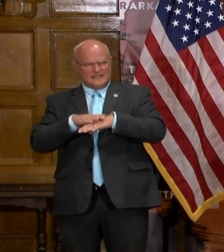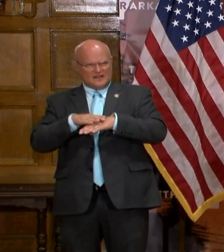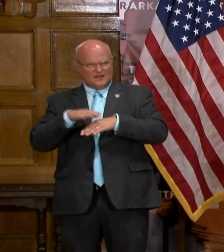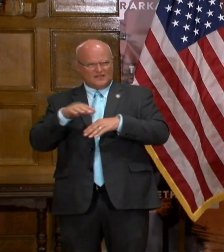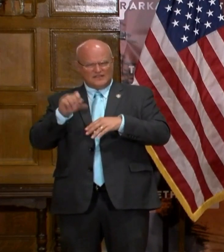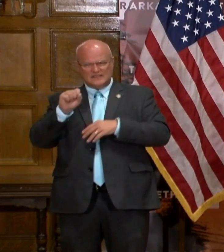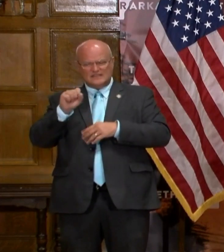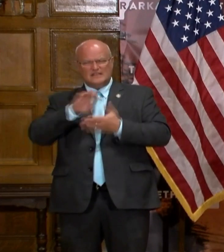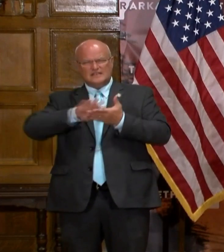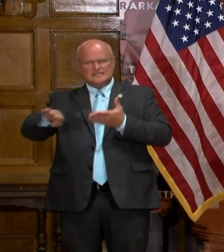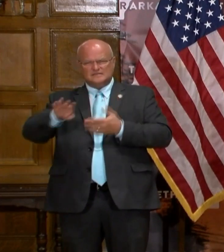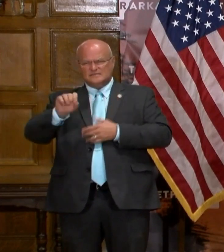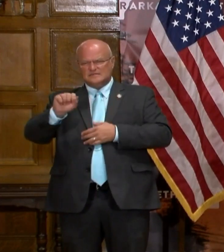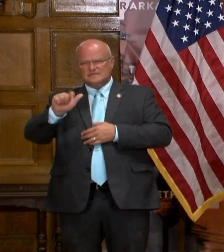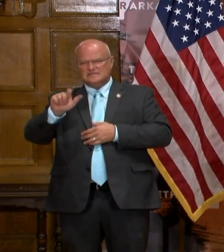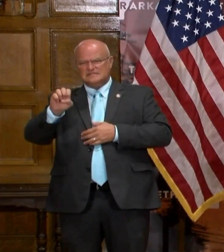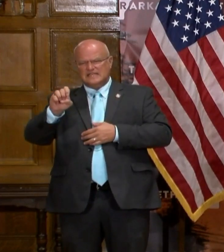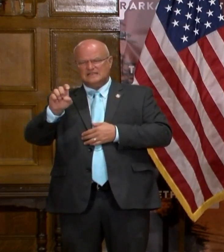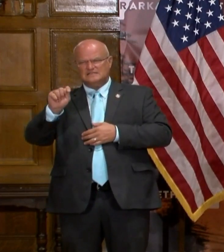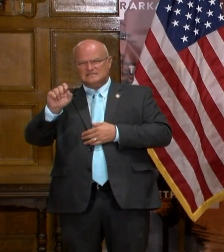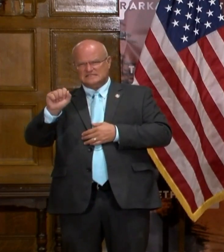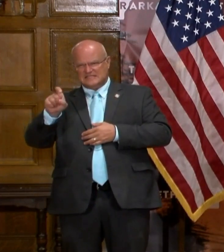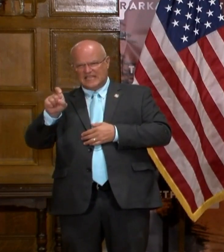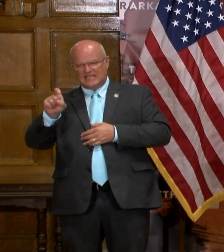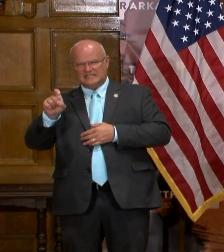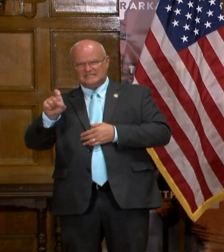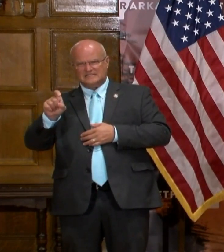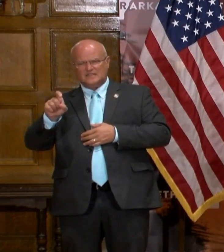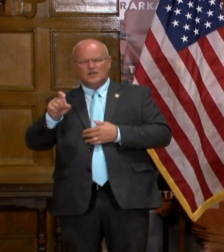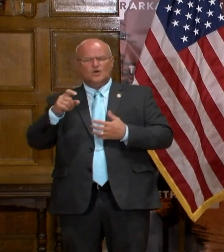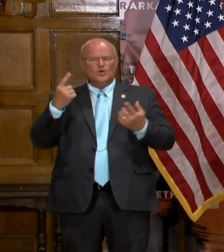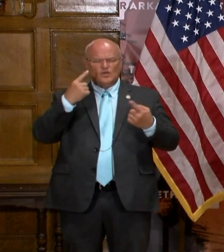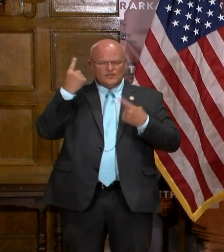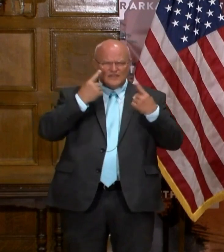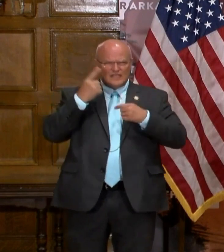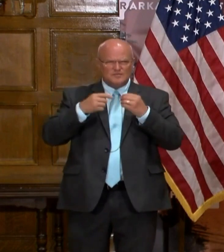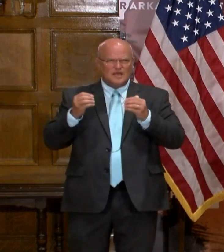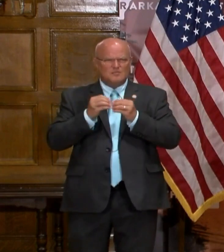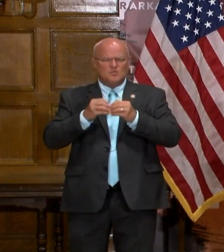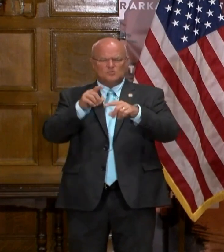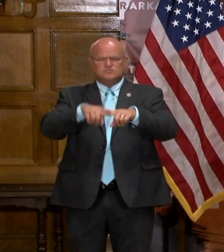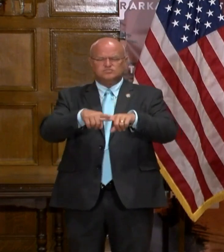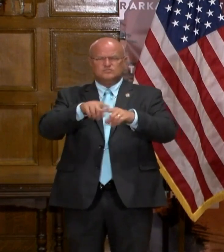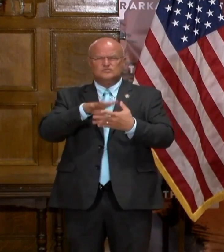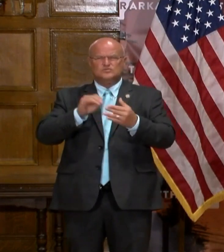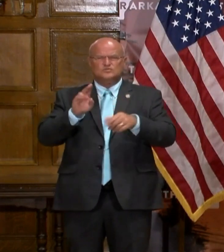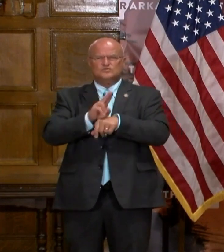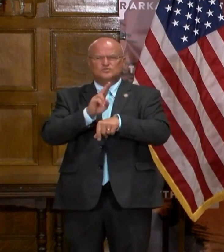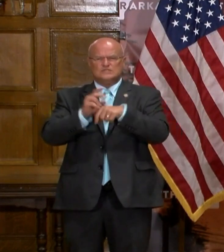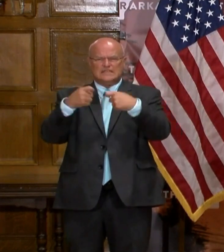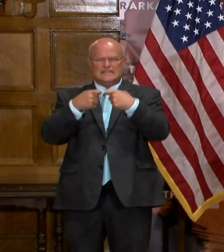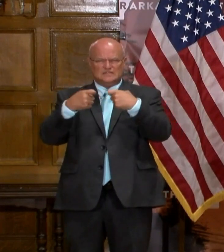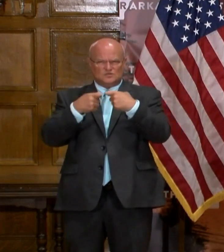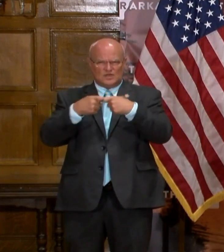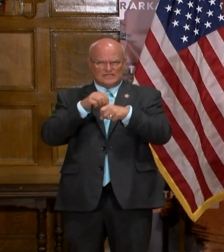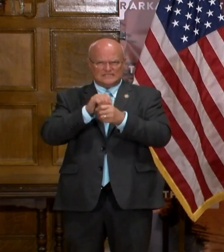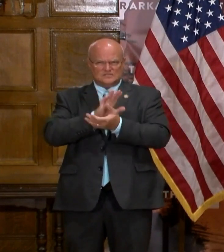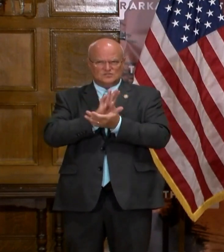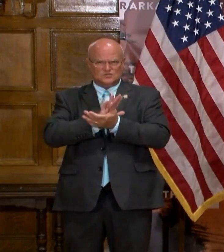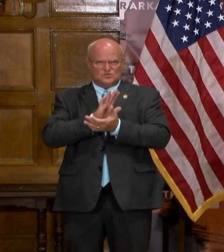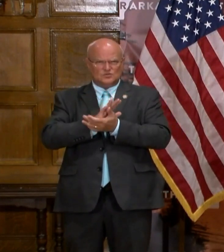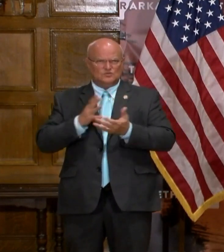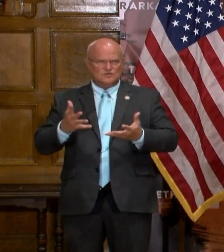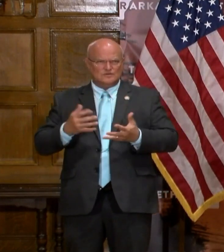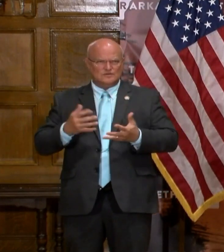from the sales tax. What are your thoughts on that idea, especially with more and more reliance on students using electronics for